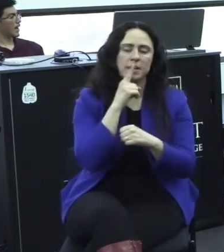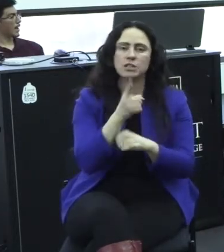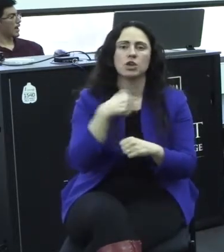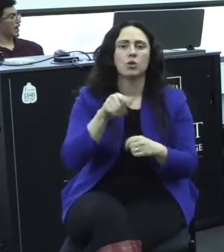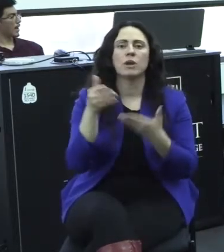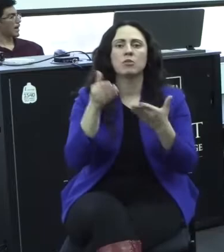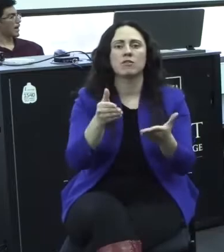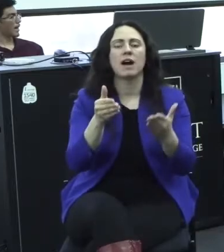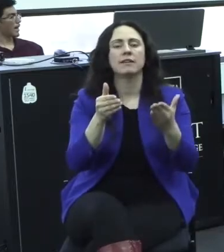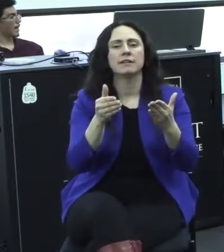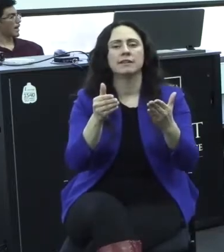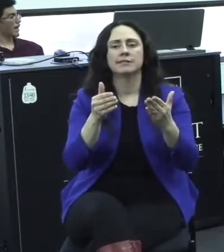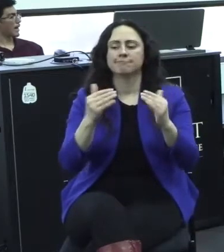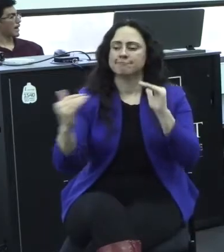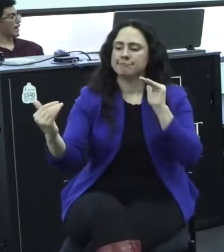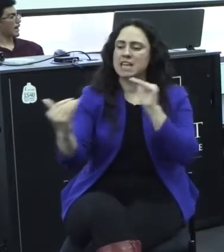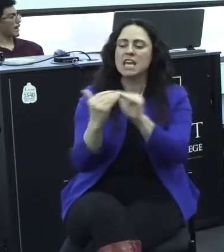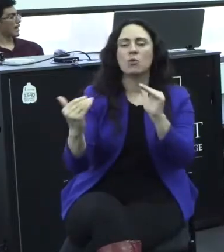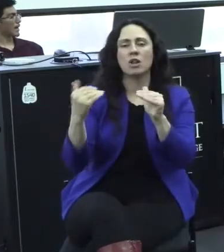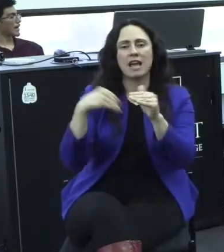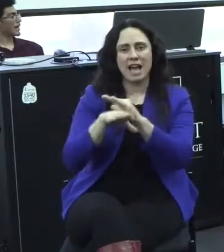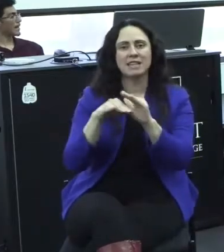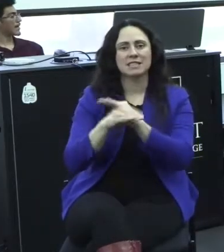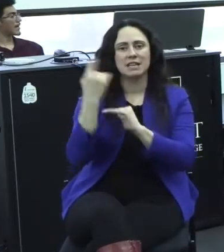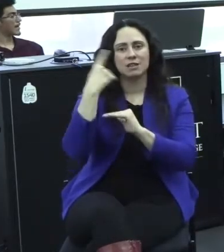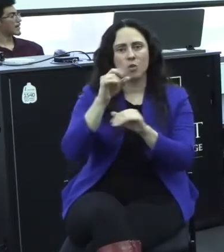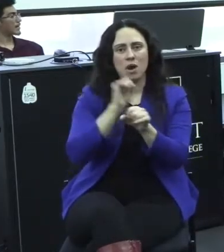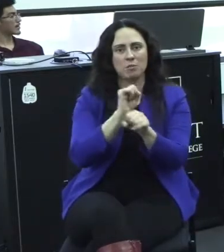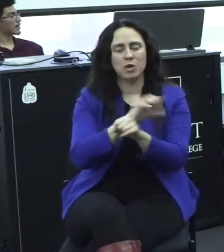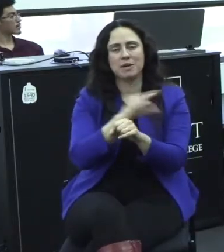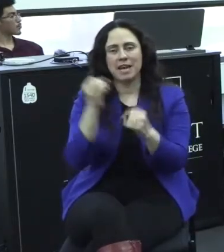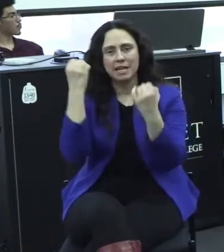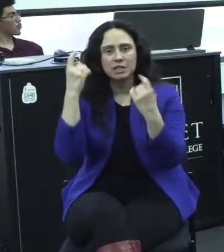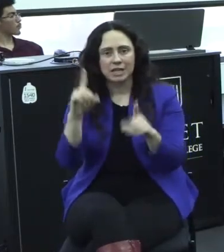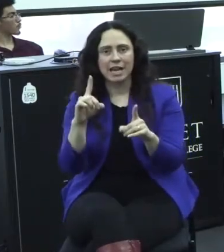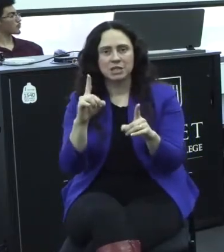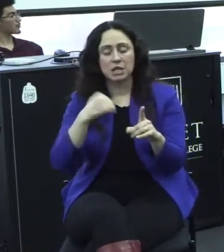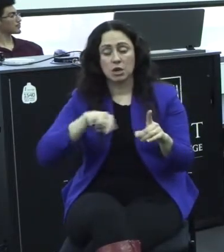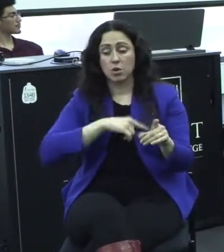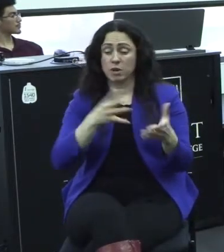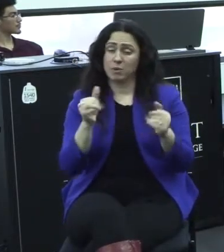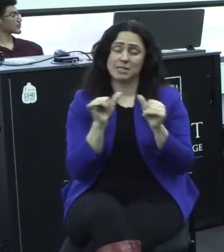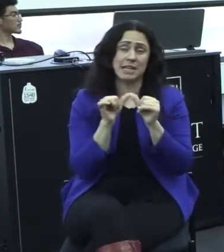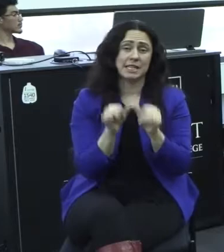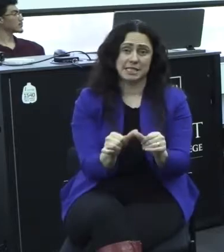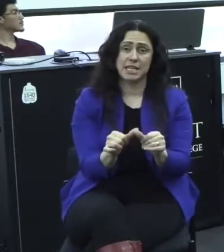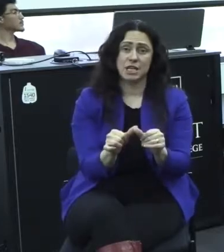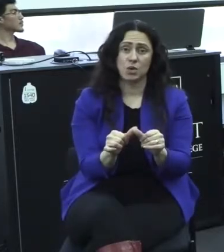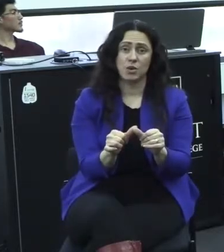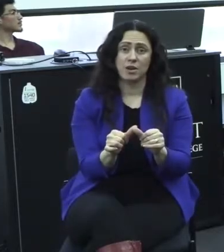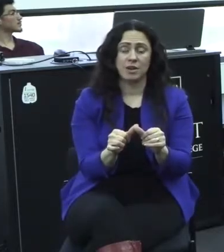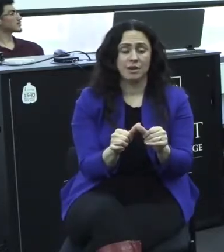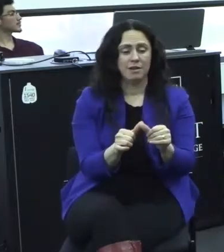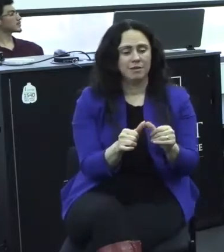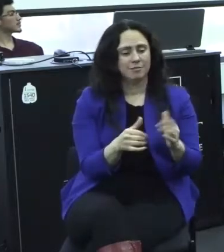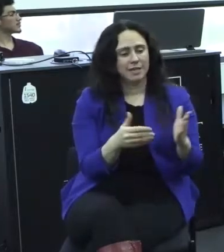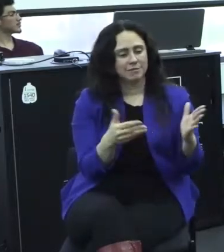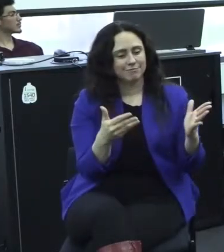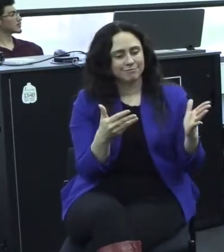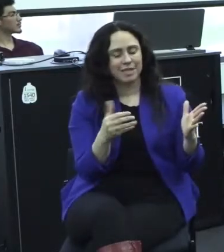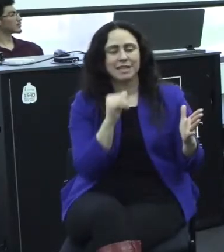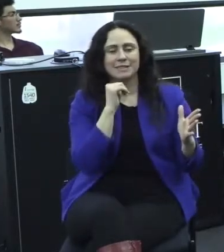provide a level playing field and equal access to employment and education. And we want to continue prohibiting discrimination